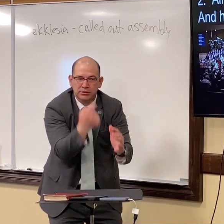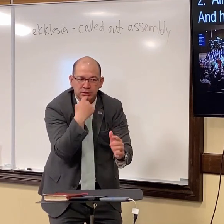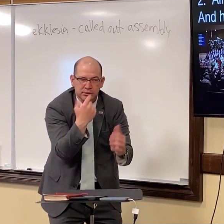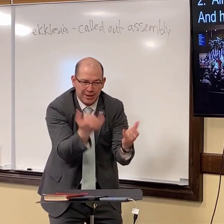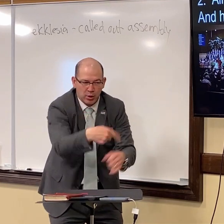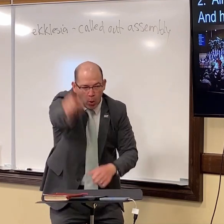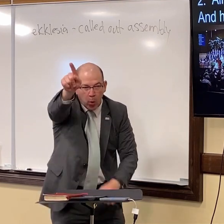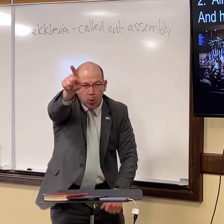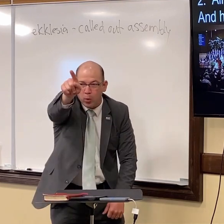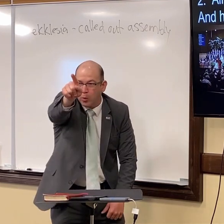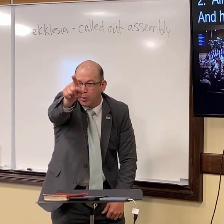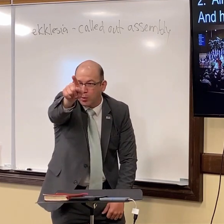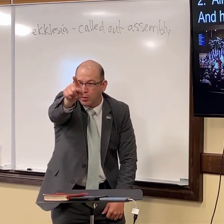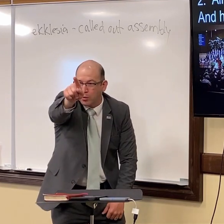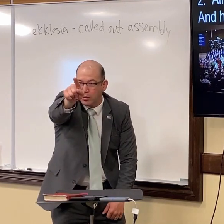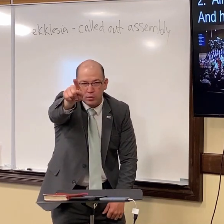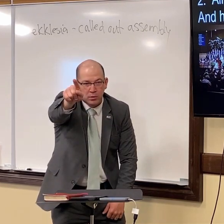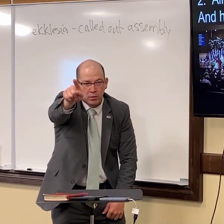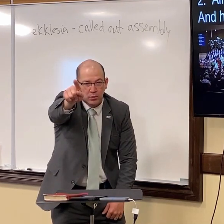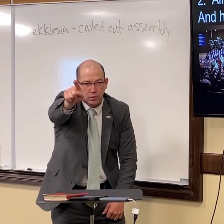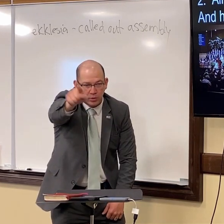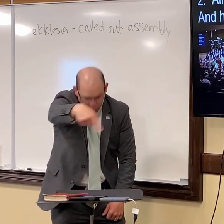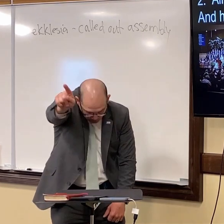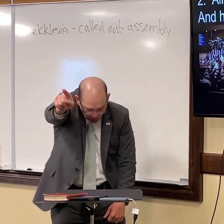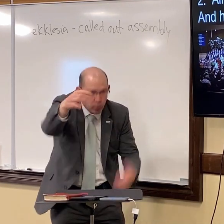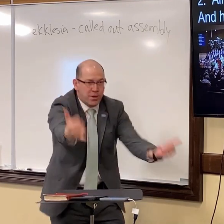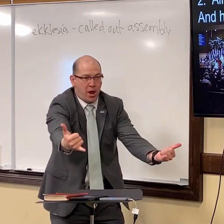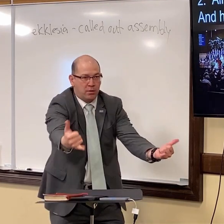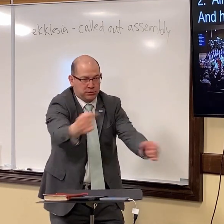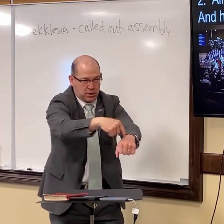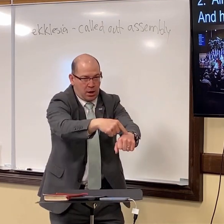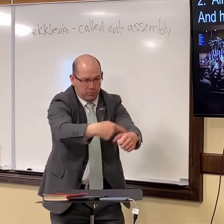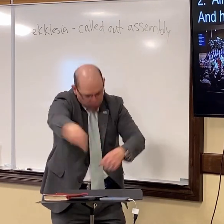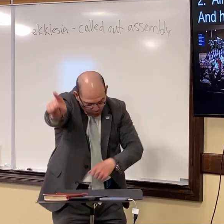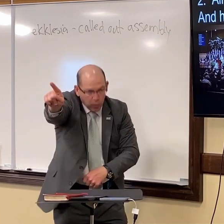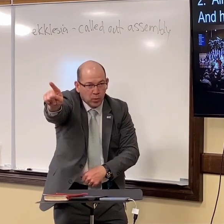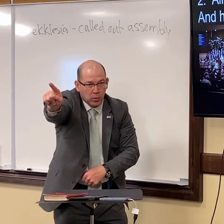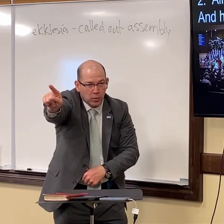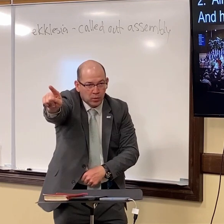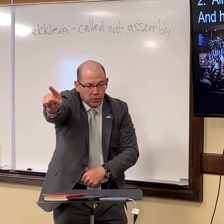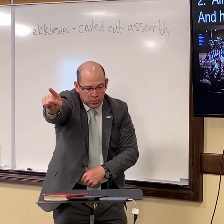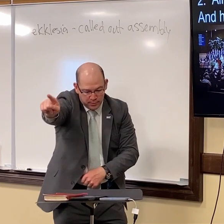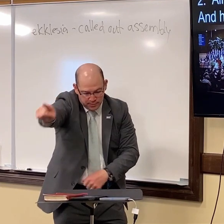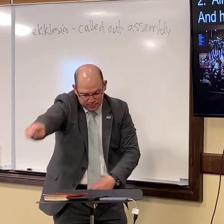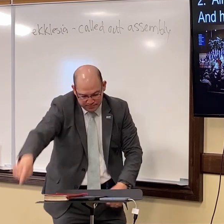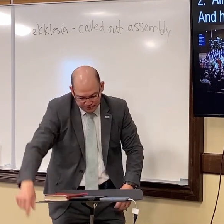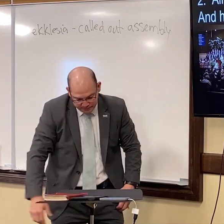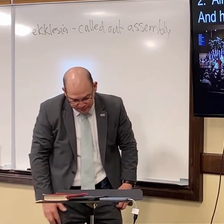But now Jesus is saying, now, go, go, go now. Now is the time.